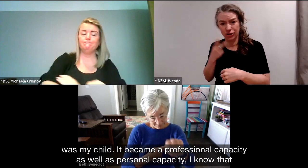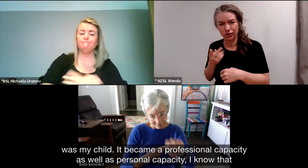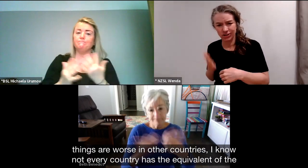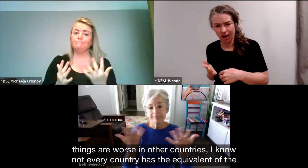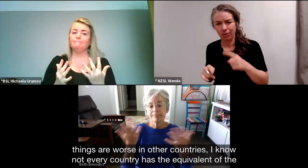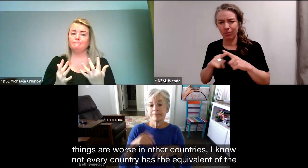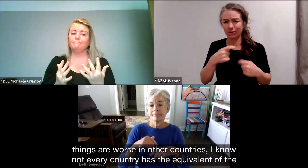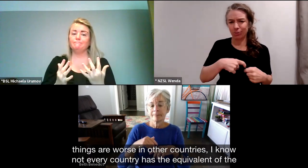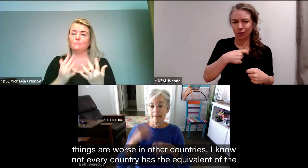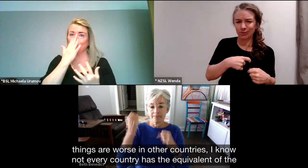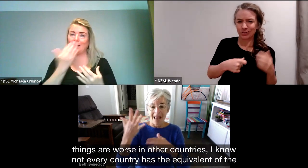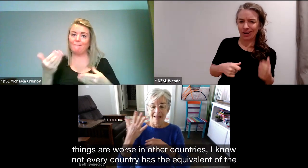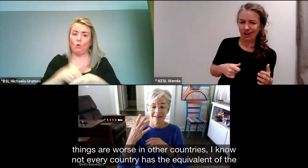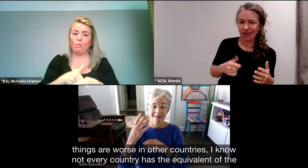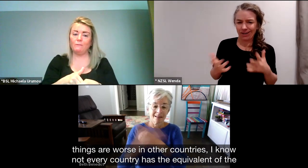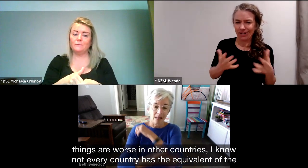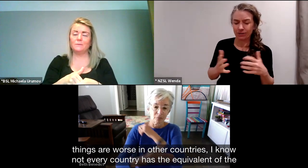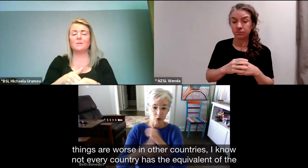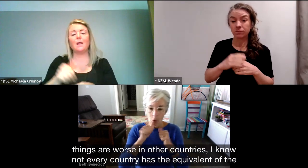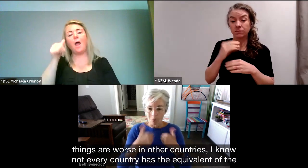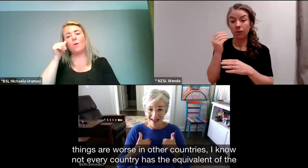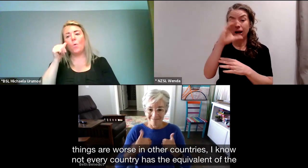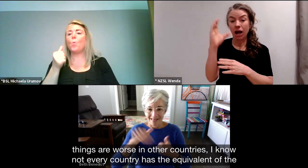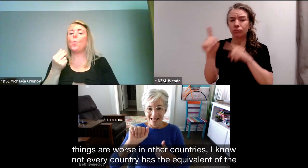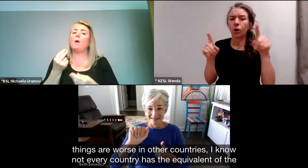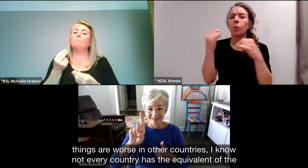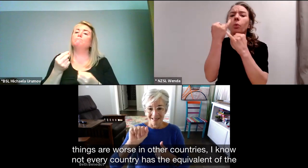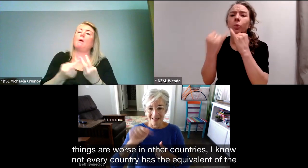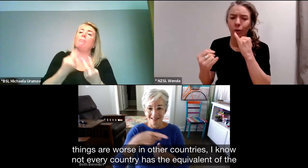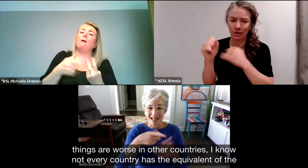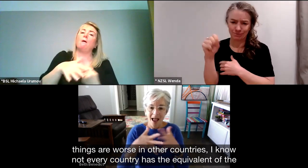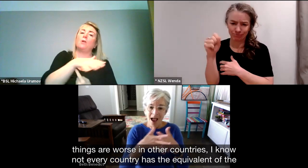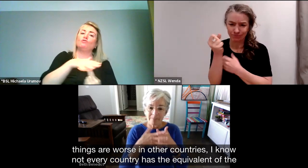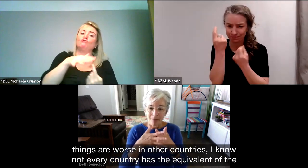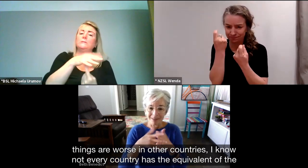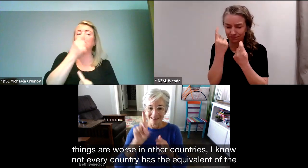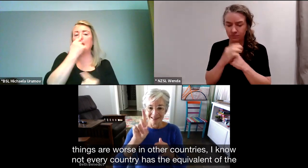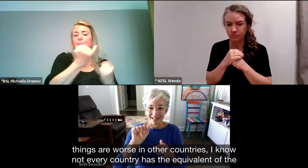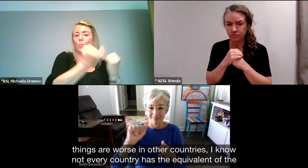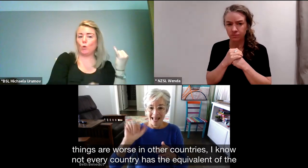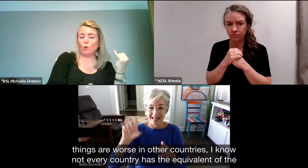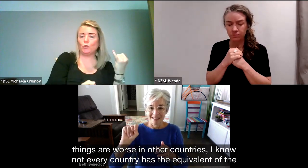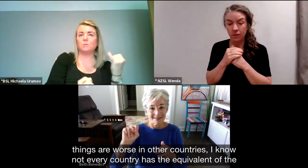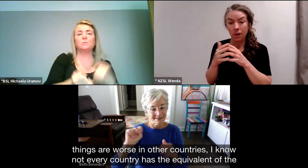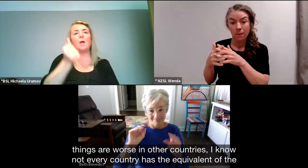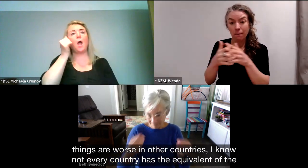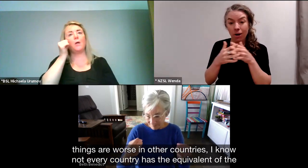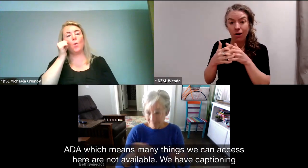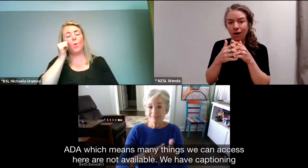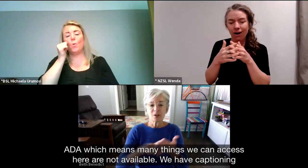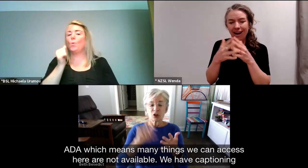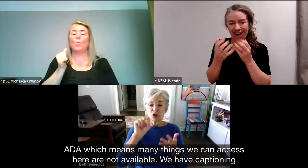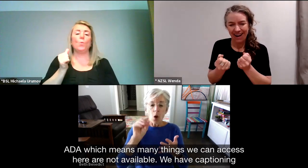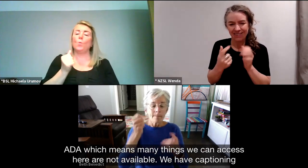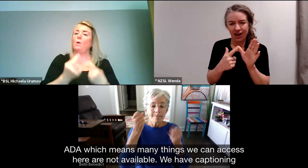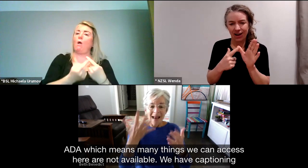that some things are worse in other countries. I know that not every country has the equivalent of the Americans with Disabilities Act, the